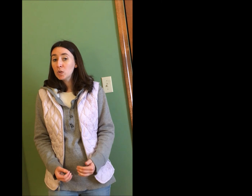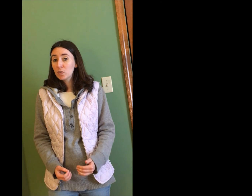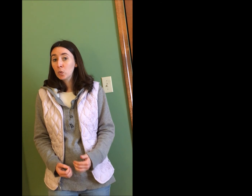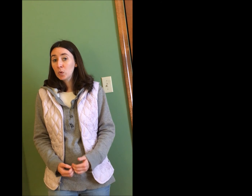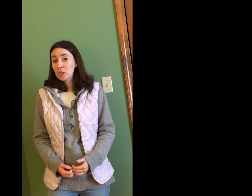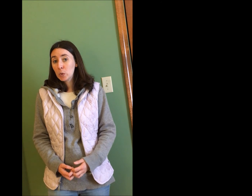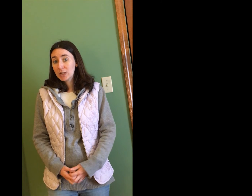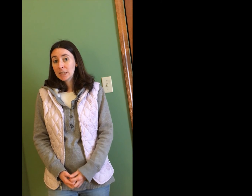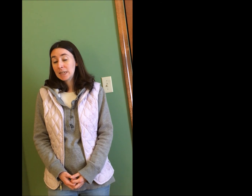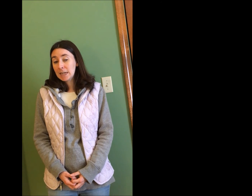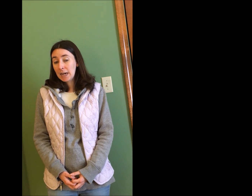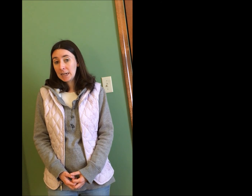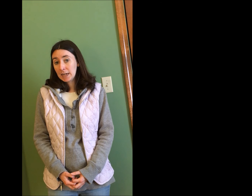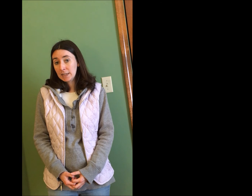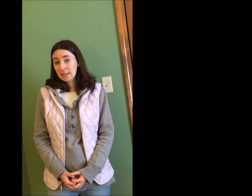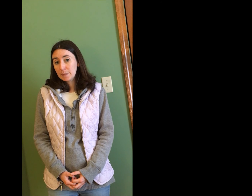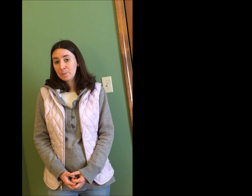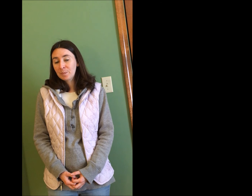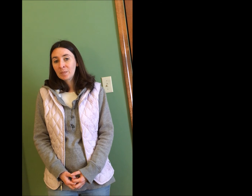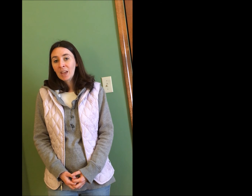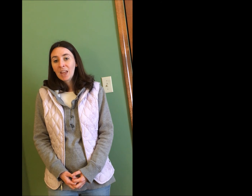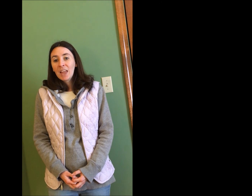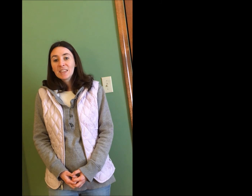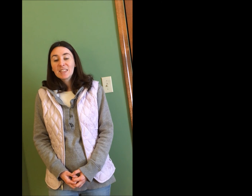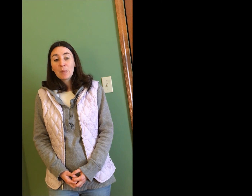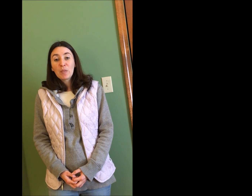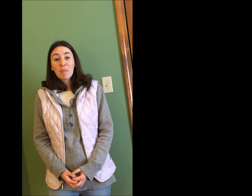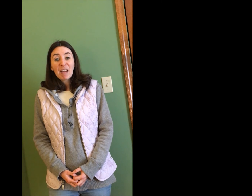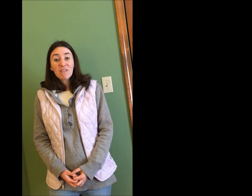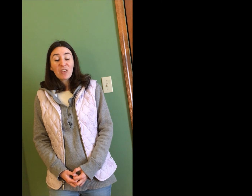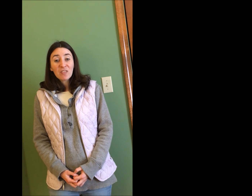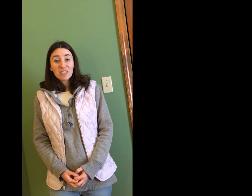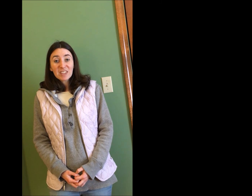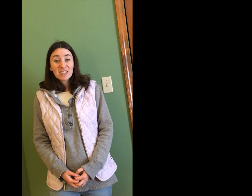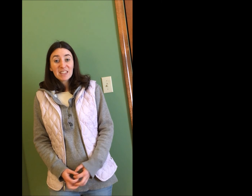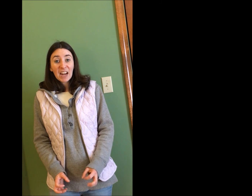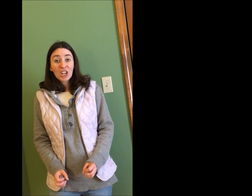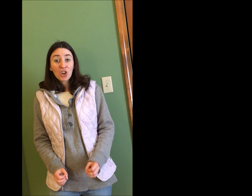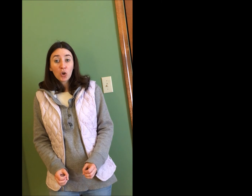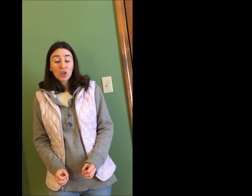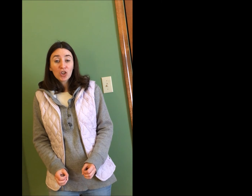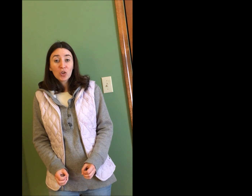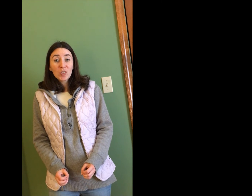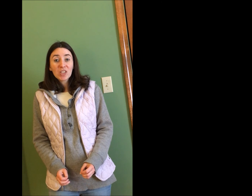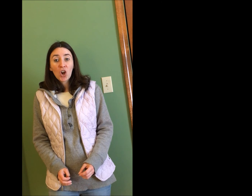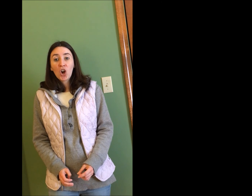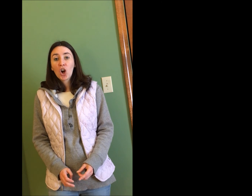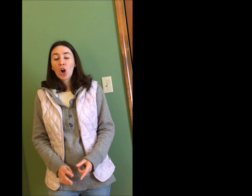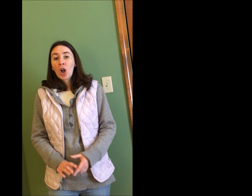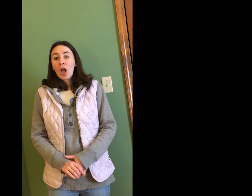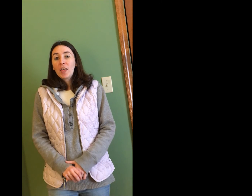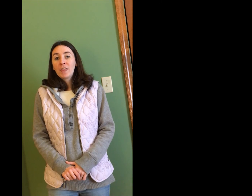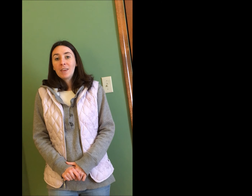useful resources and techniques. Some of my favorite signing go-tos are